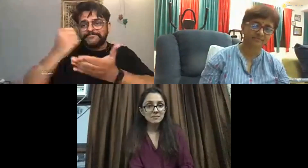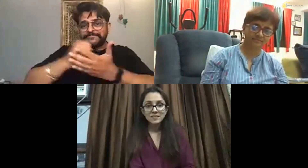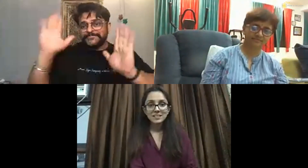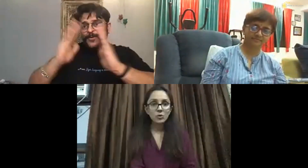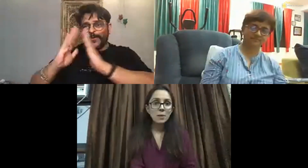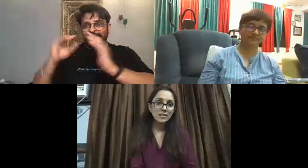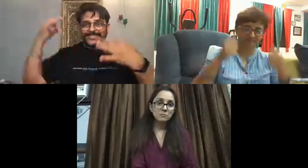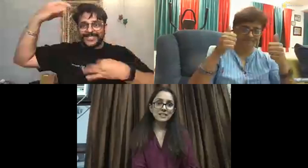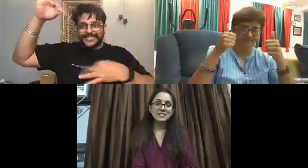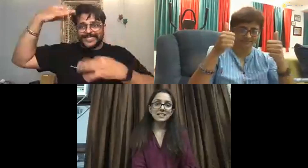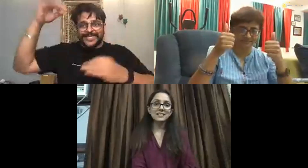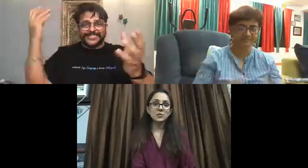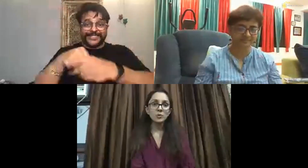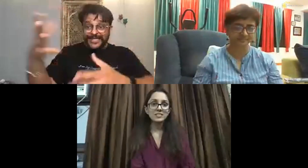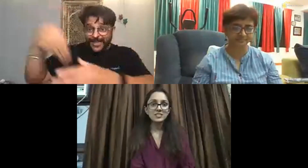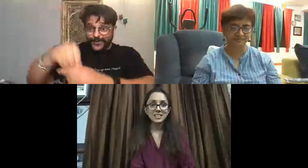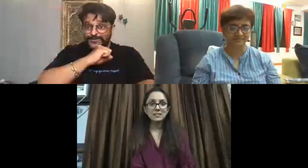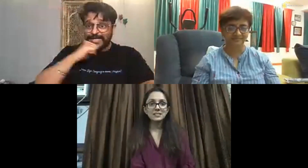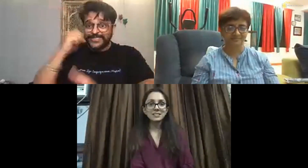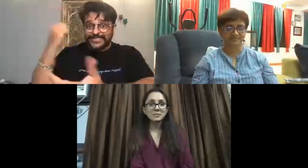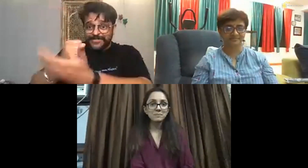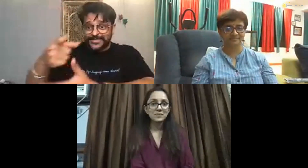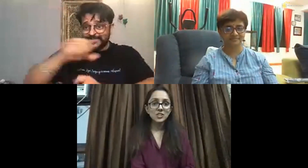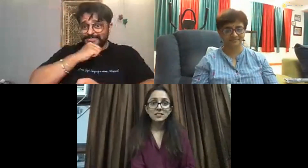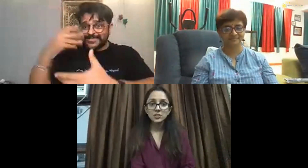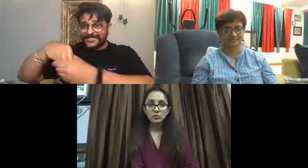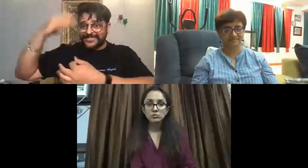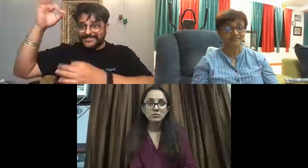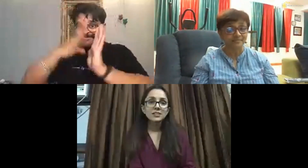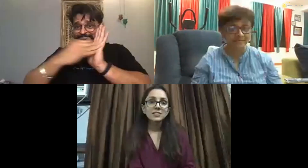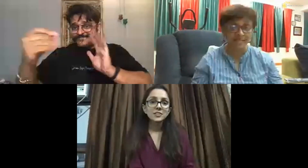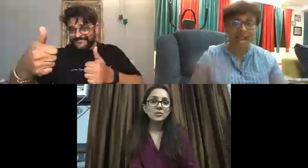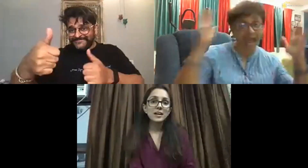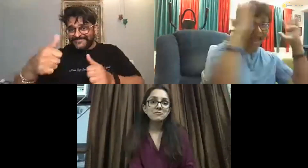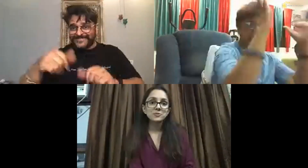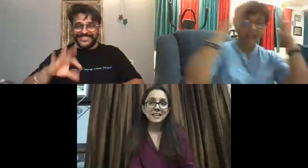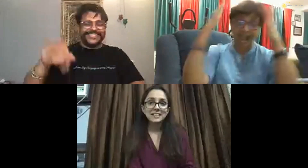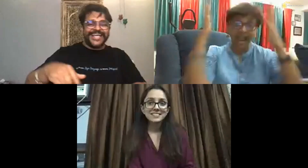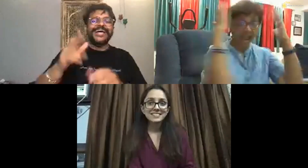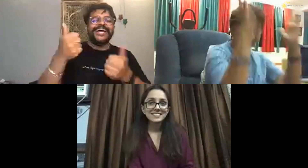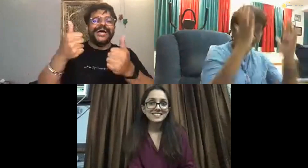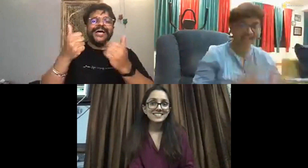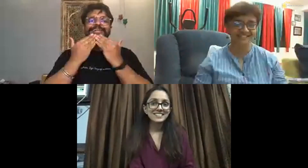that. You all must practice that as home and just keep dancing and keep Shanti, you too. You also have to do that.